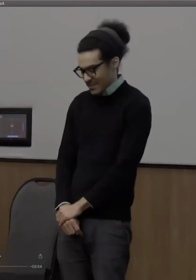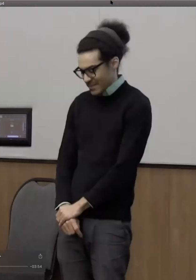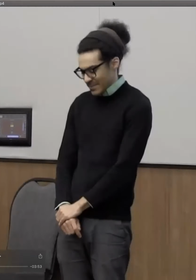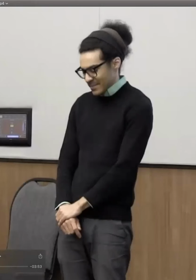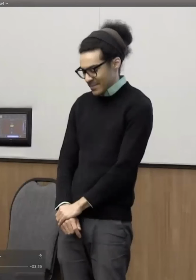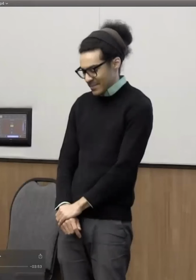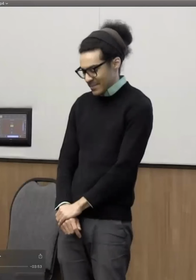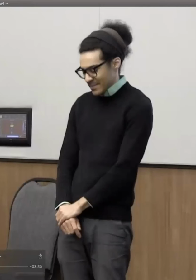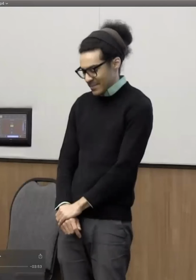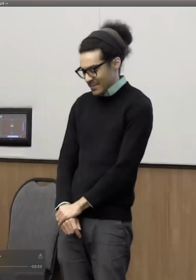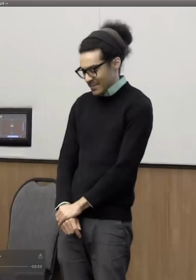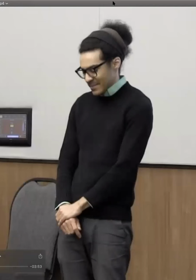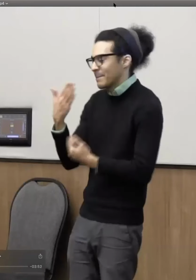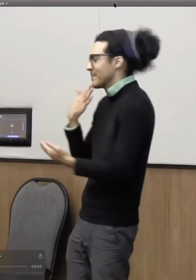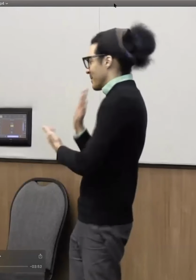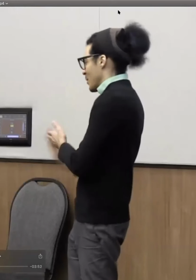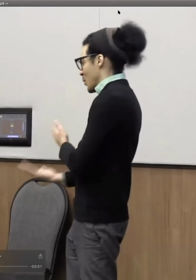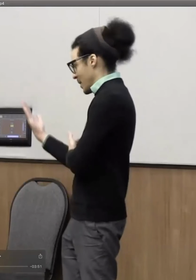Good morning.